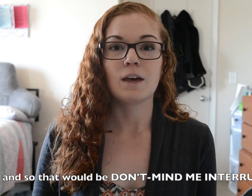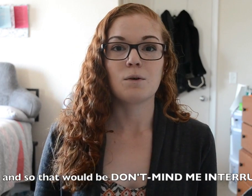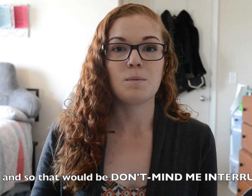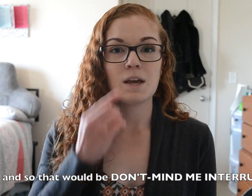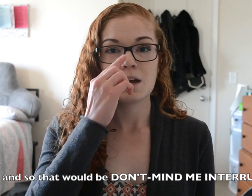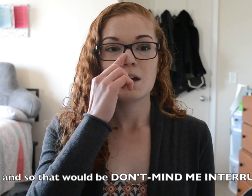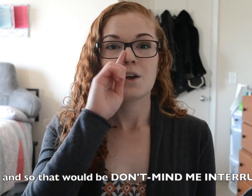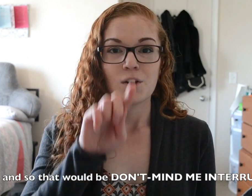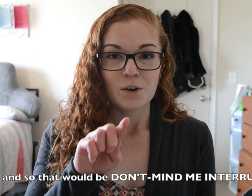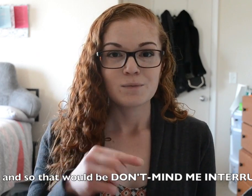that would be,